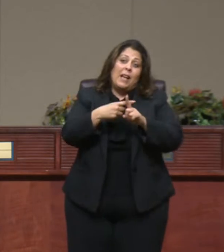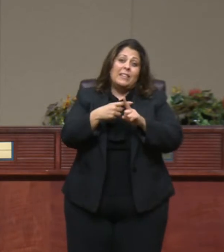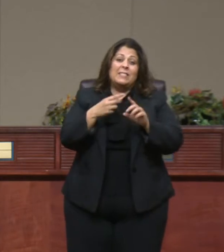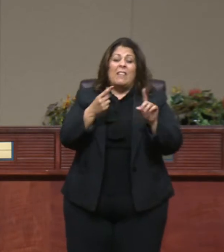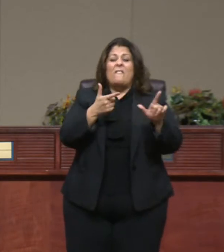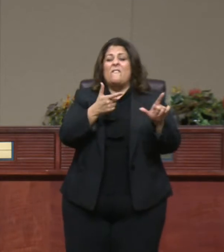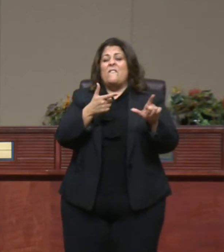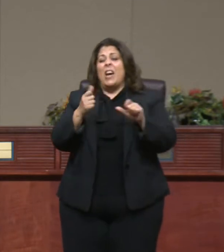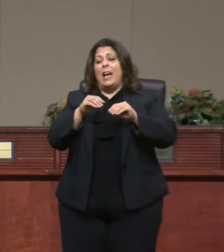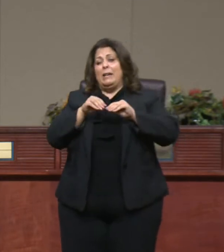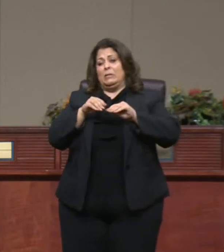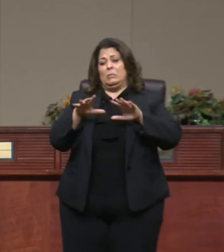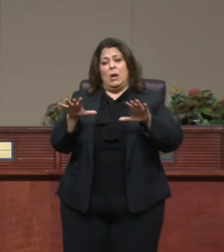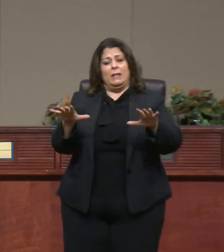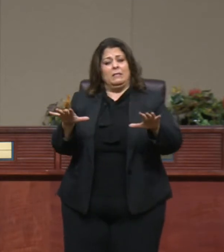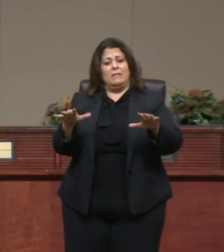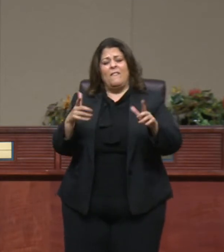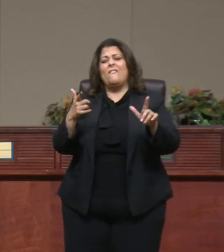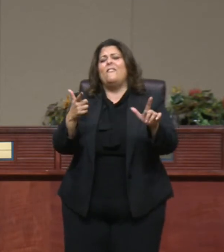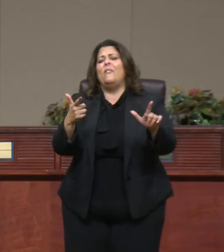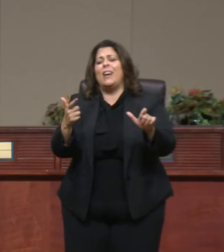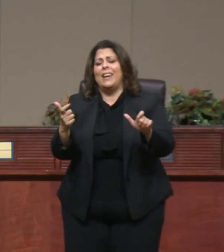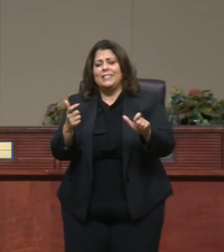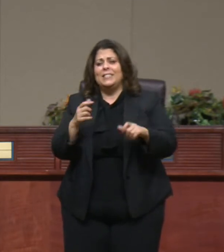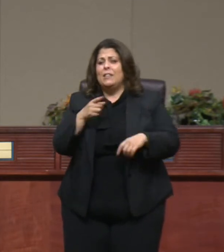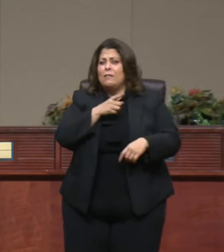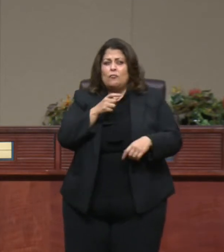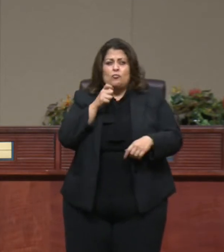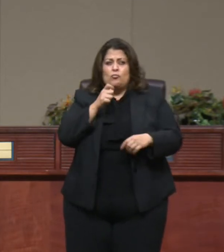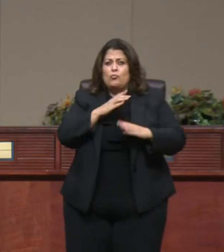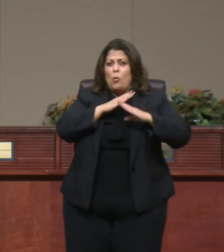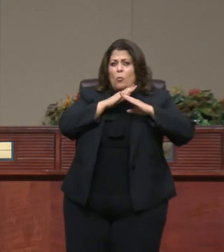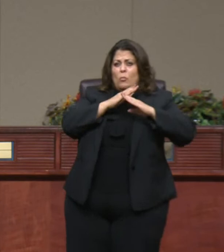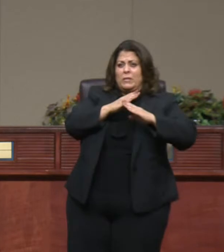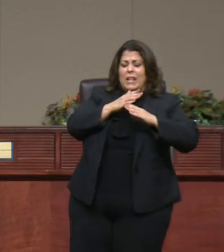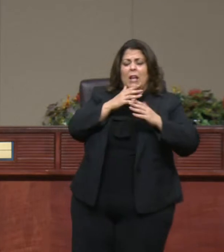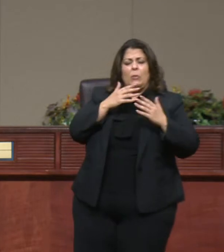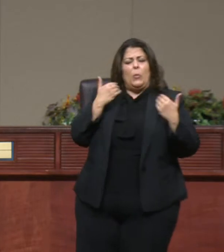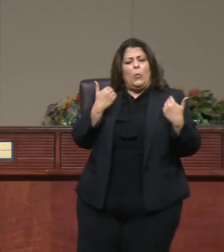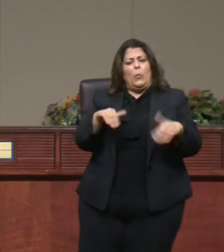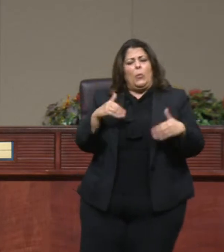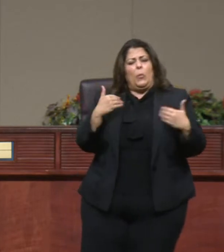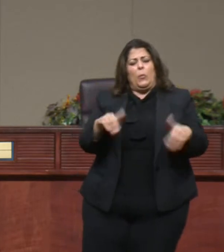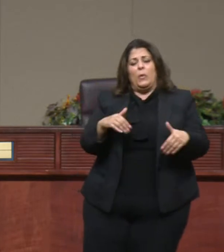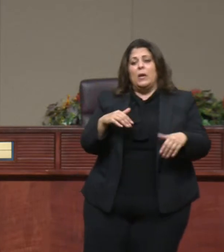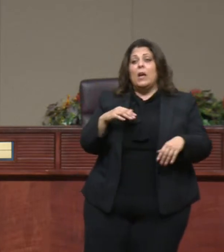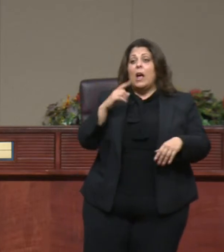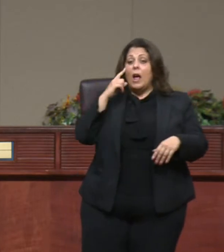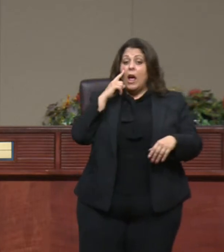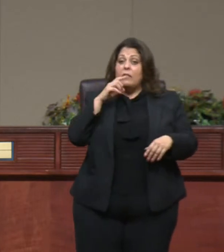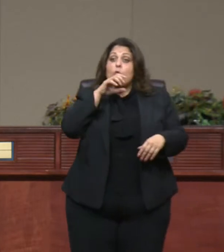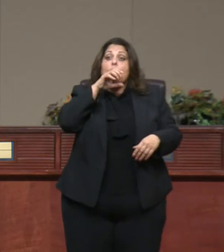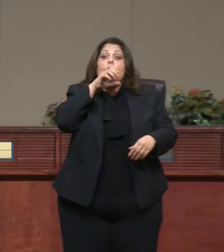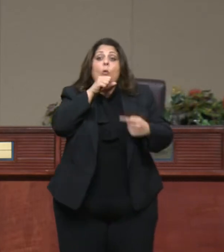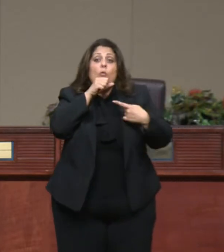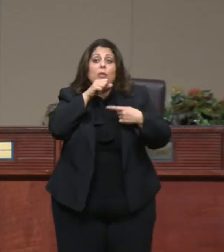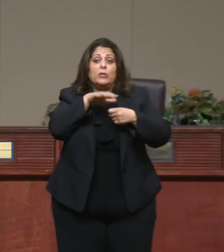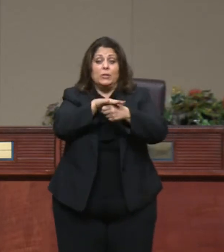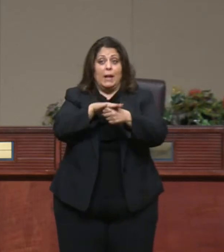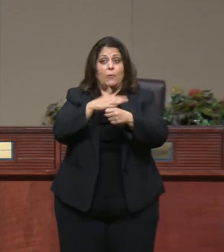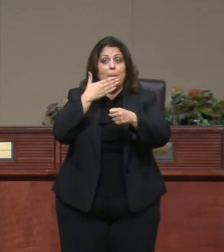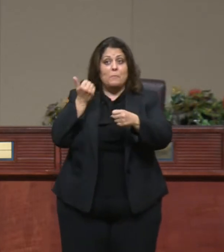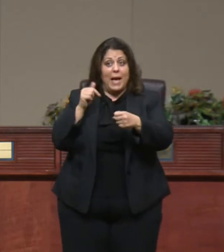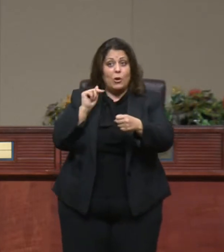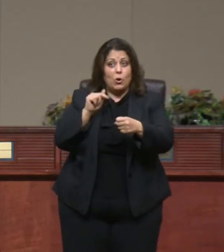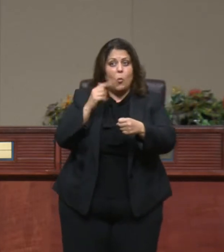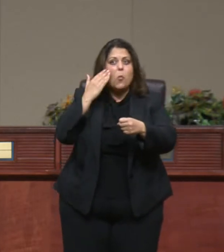have thousands of cases if you are not taking. I think that part of the issue where Orange has been better is that our community has